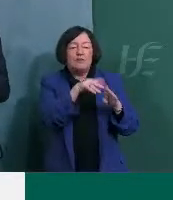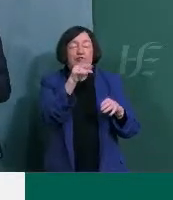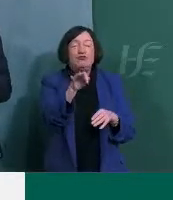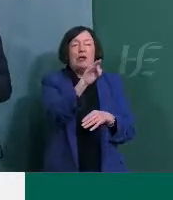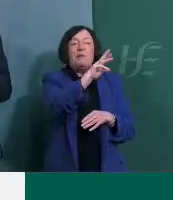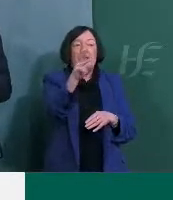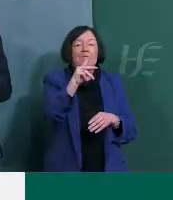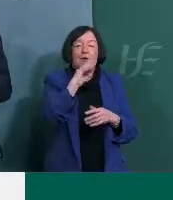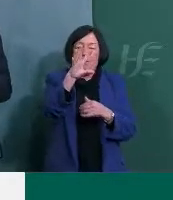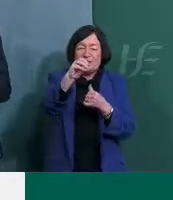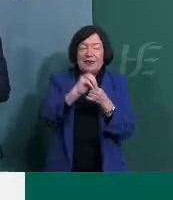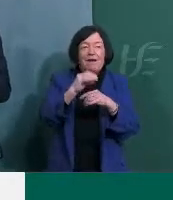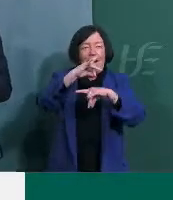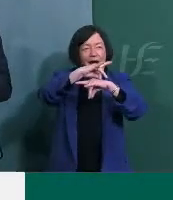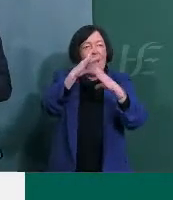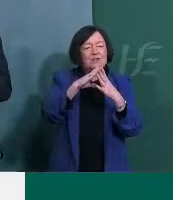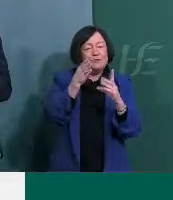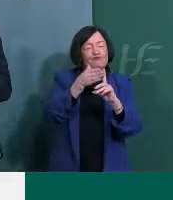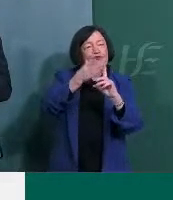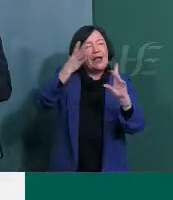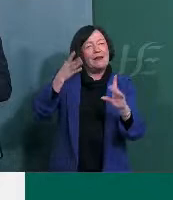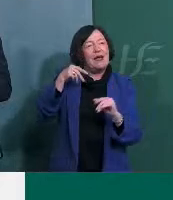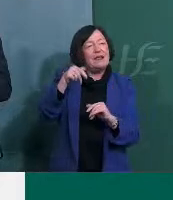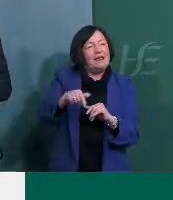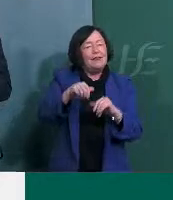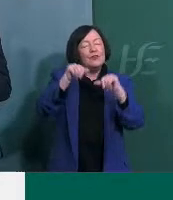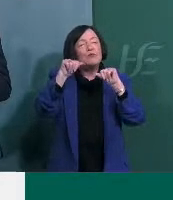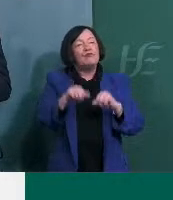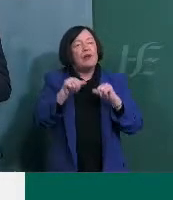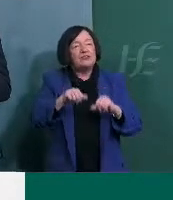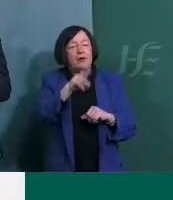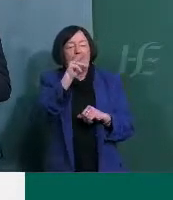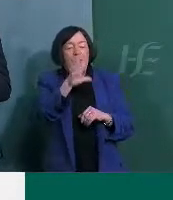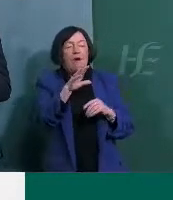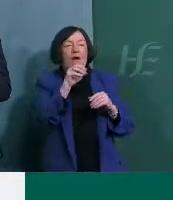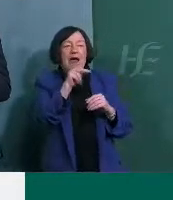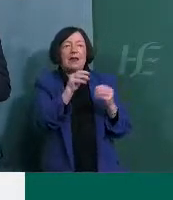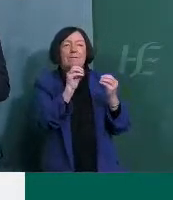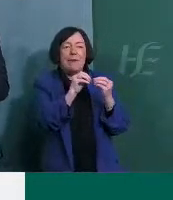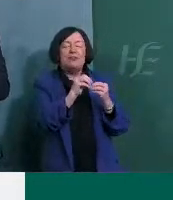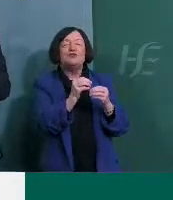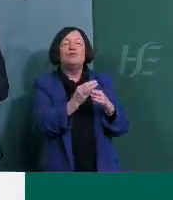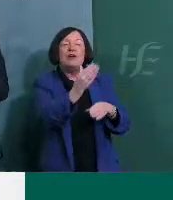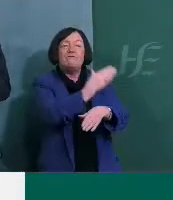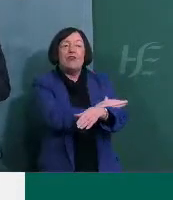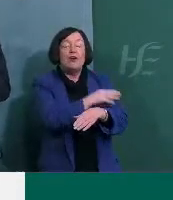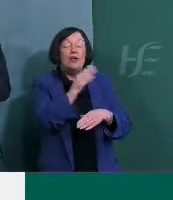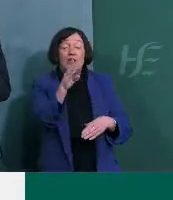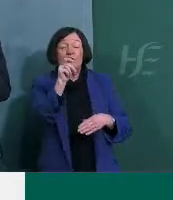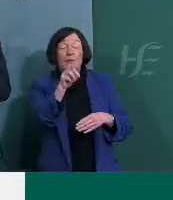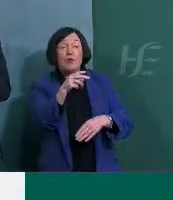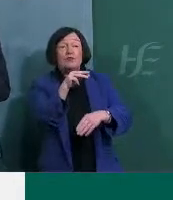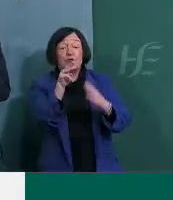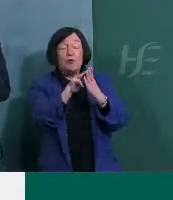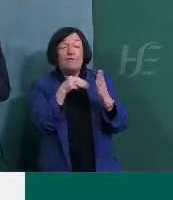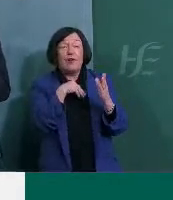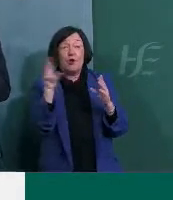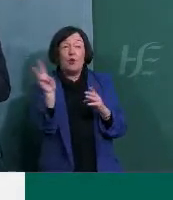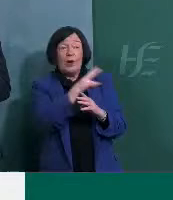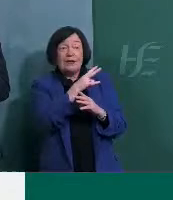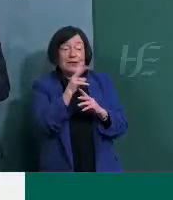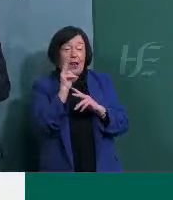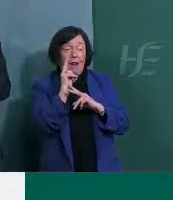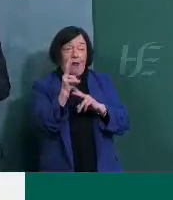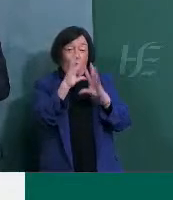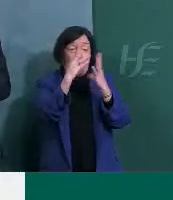but particularly our hospitals to acknowledge that in light of the pressures that Paul and Anne and others have set out earlier. The booster programme, just a very quick snapshot of where